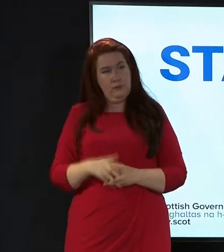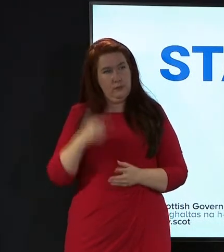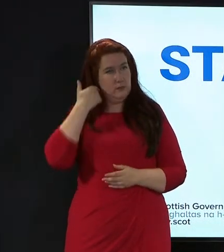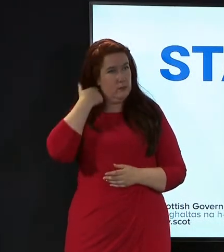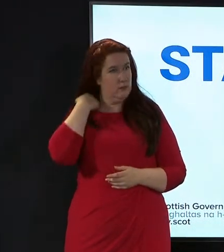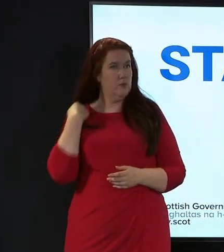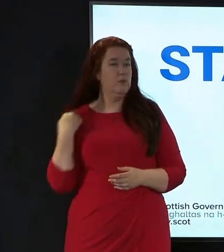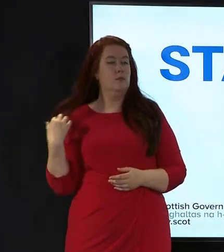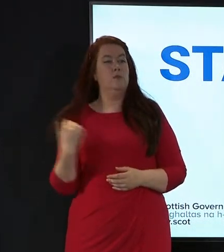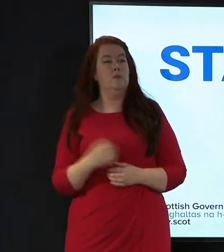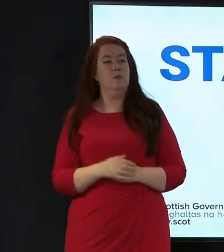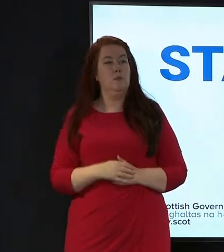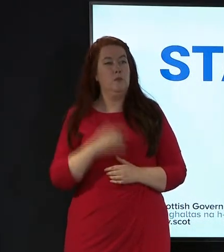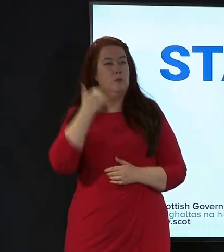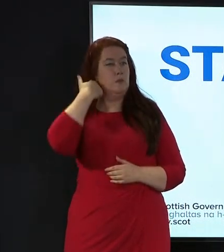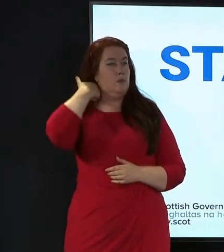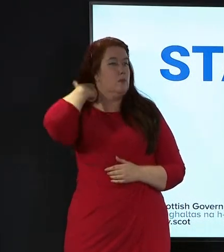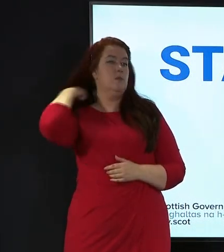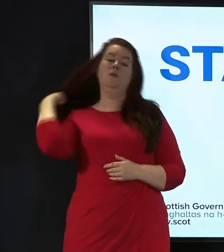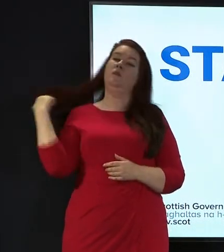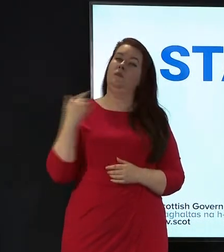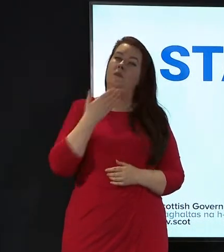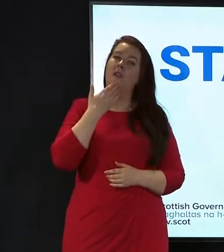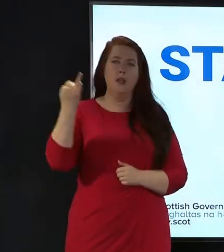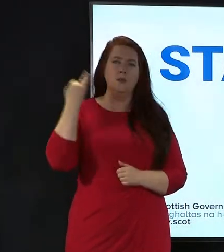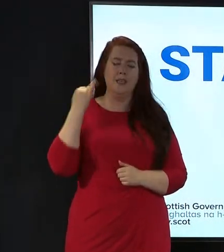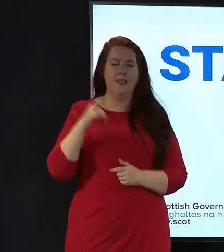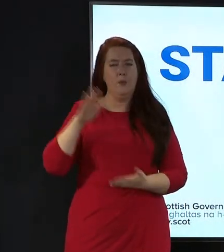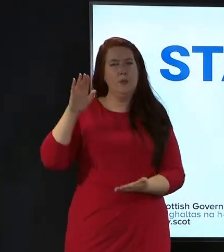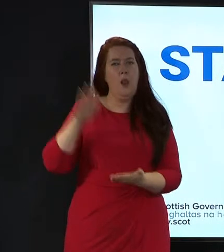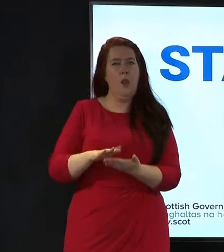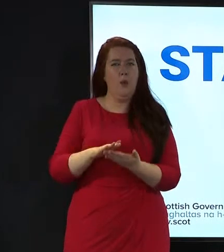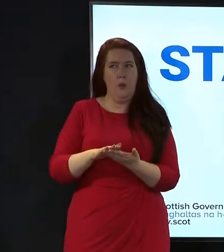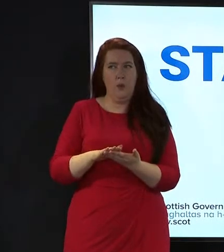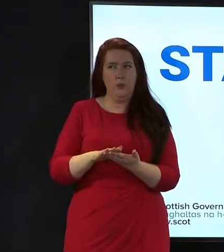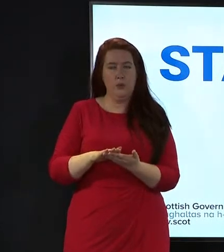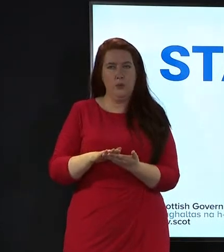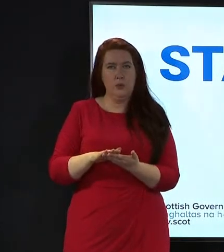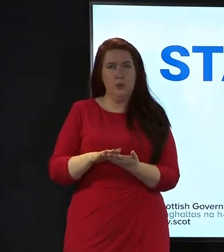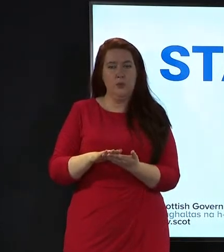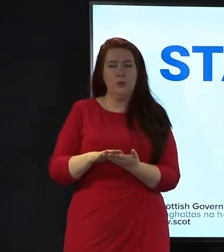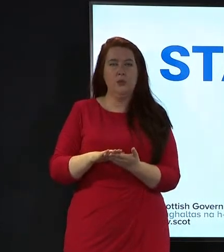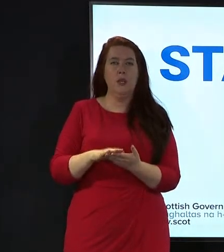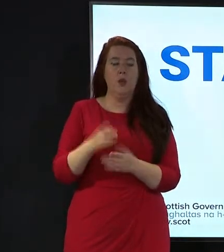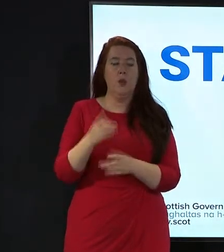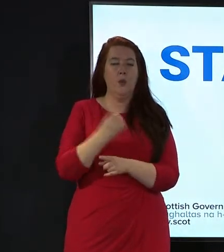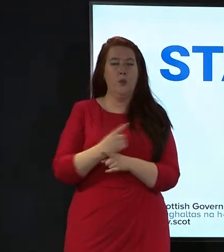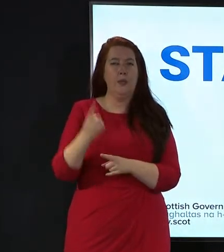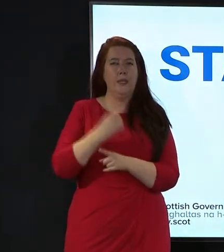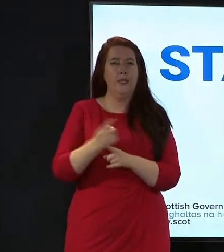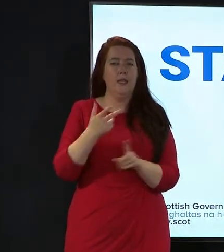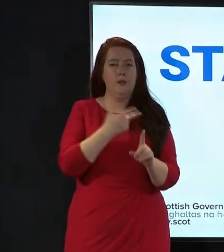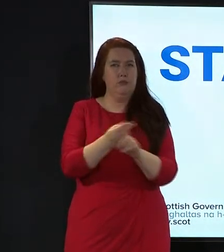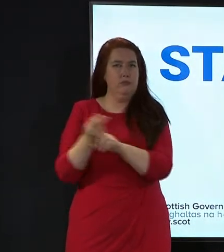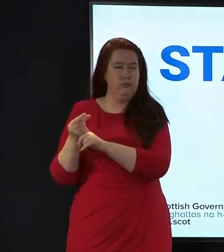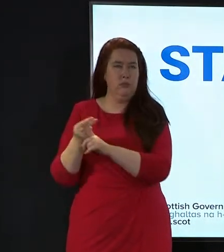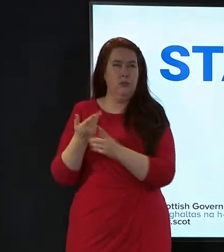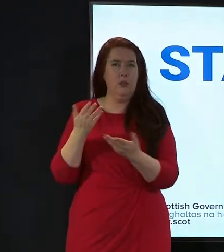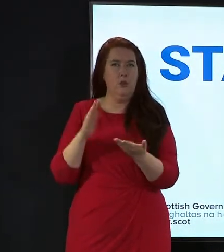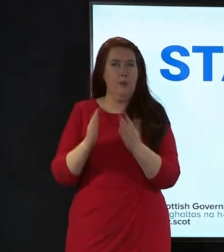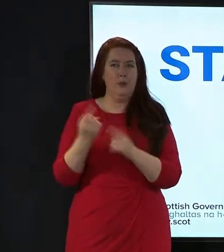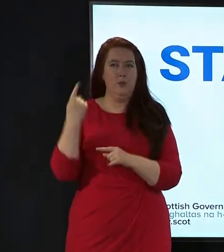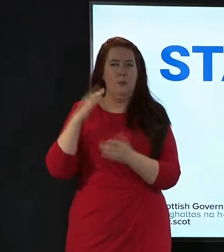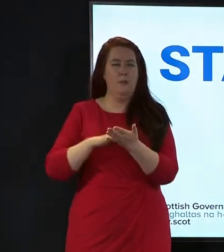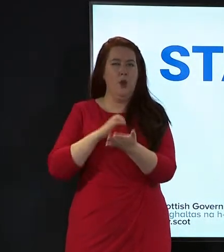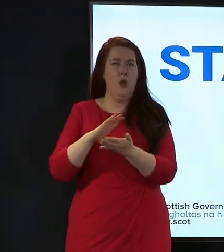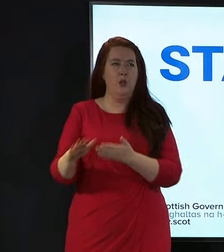Thanks, First Minister. Just another question on the vaccine rollout since early March. Why is that? And maybe the same question,